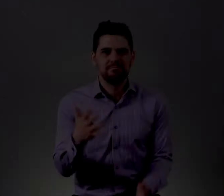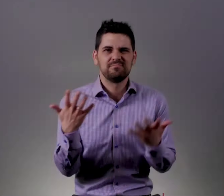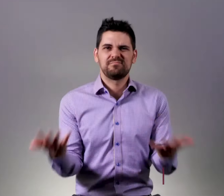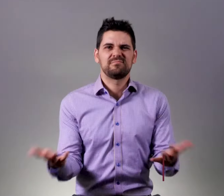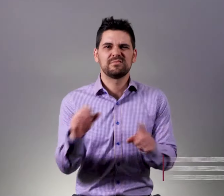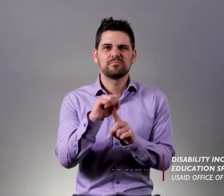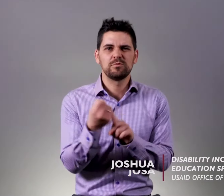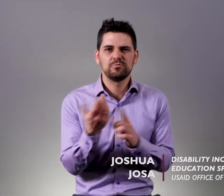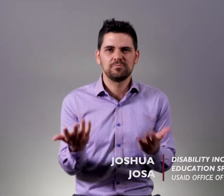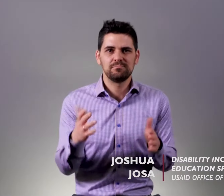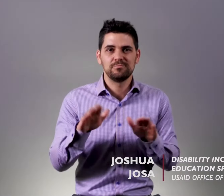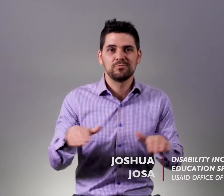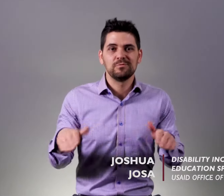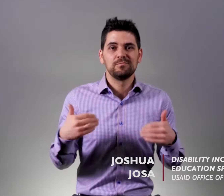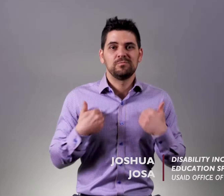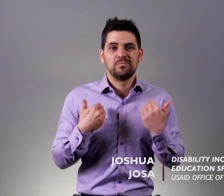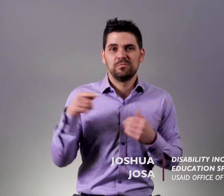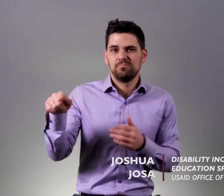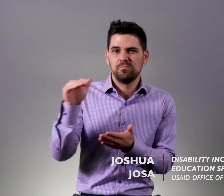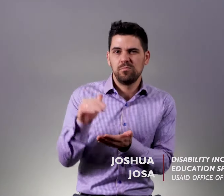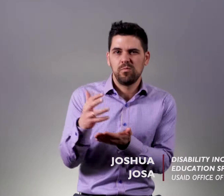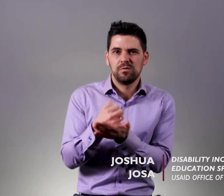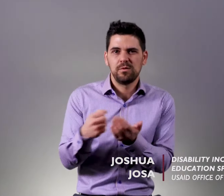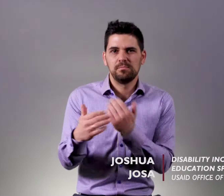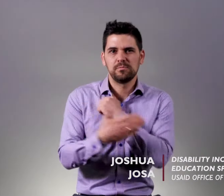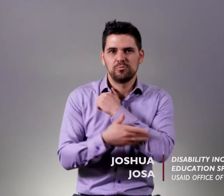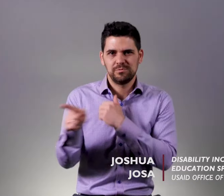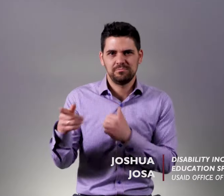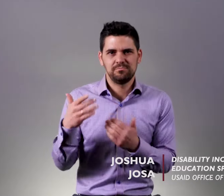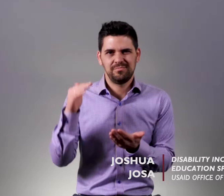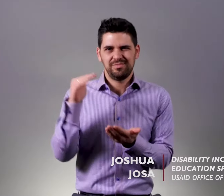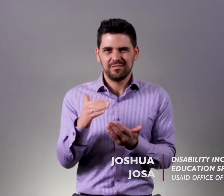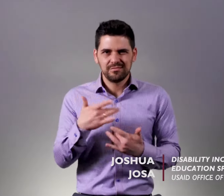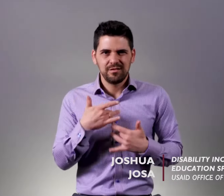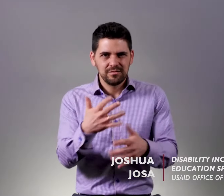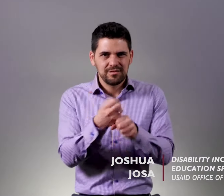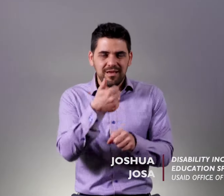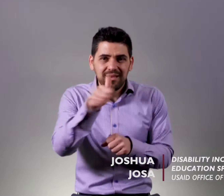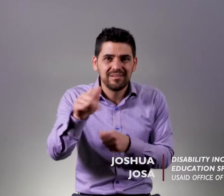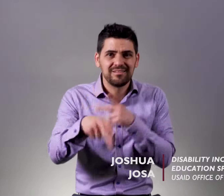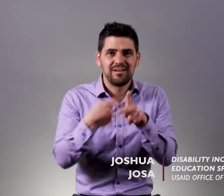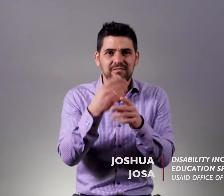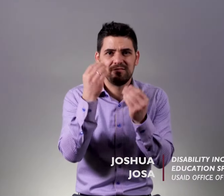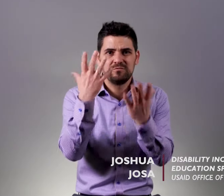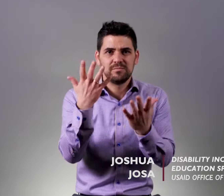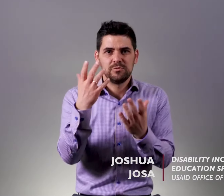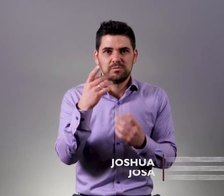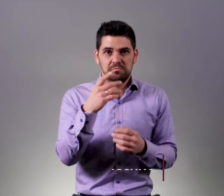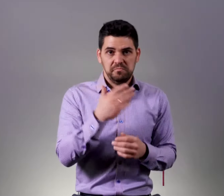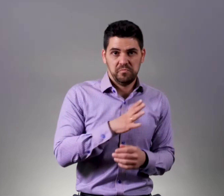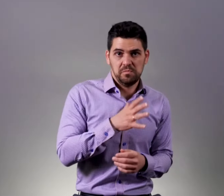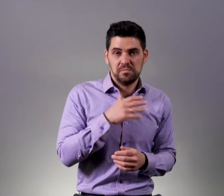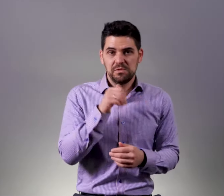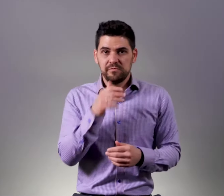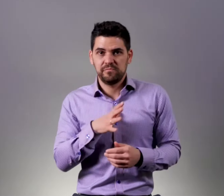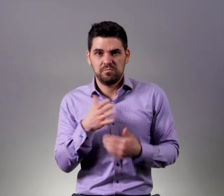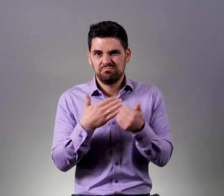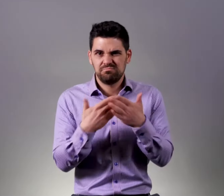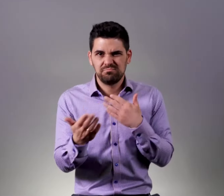So here's the situation. Children and youth in low-income countries are less likely to receive any education, either formal or informal,